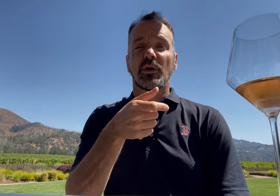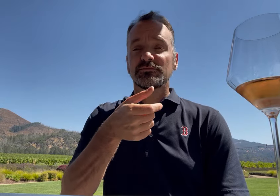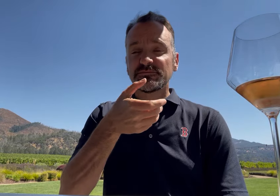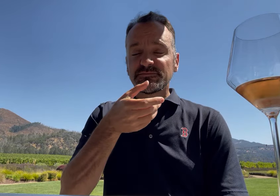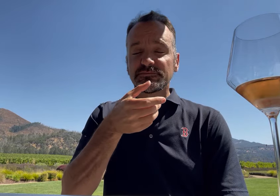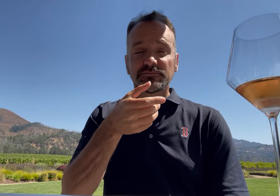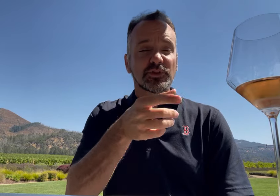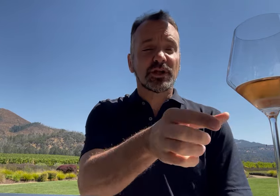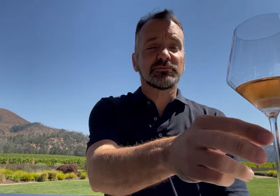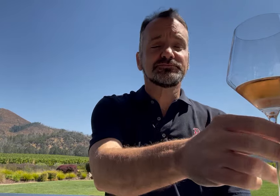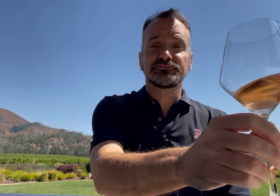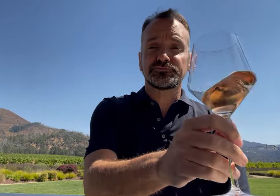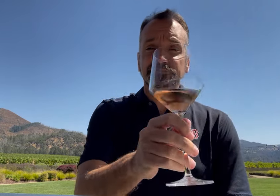together.